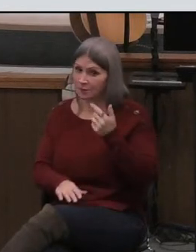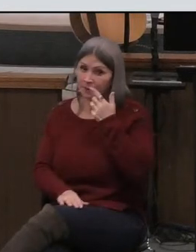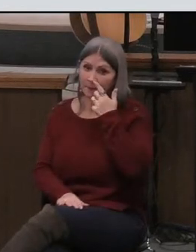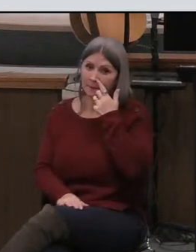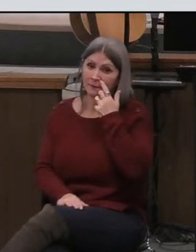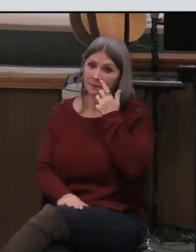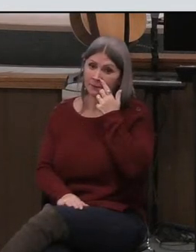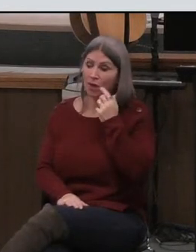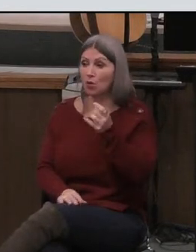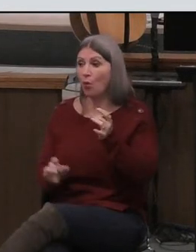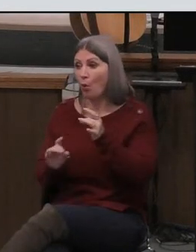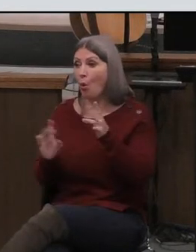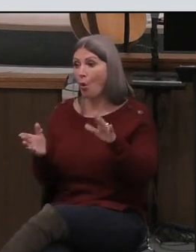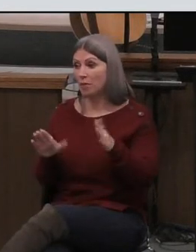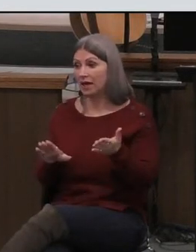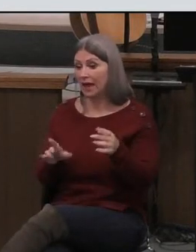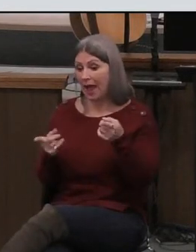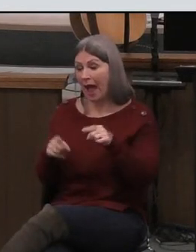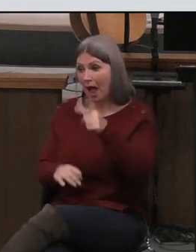horrific deaths.